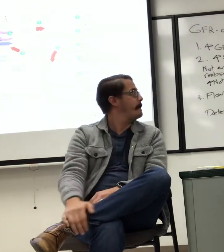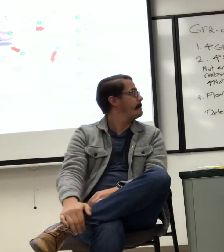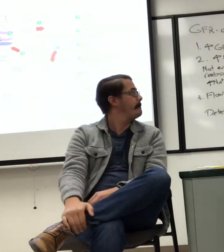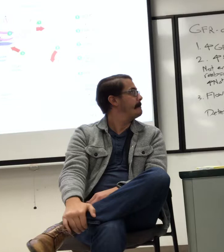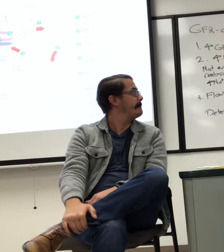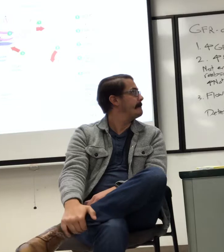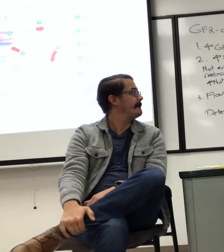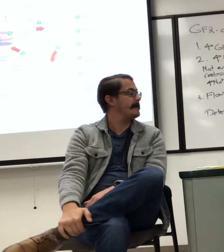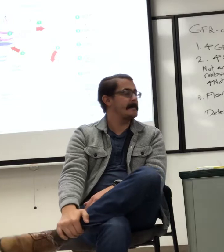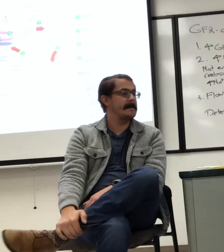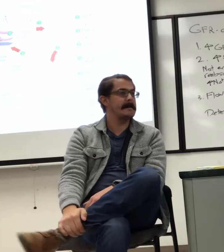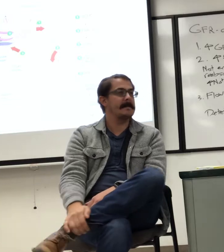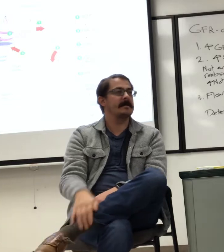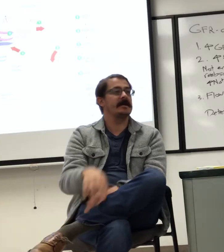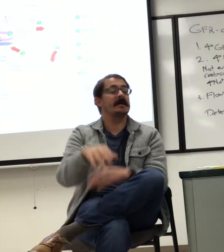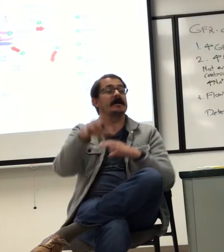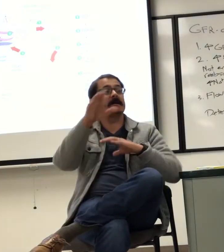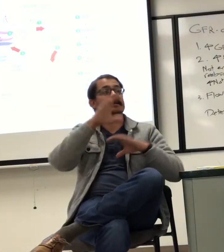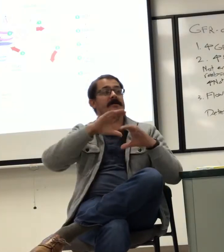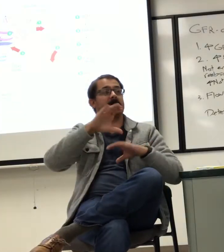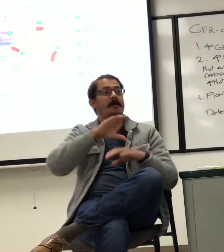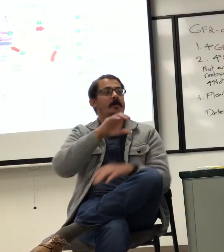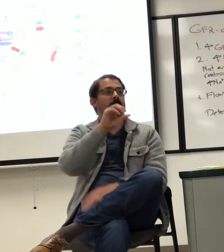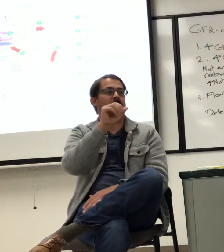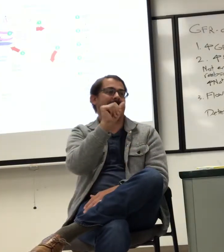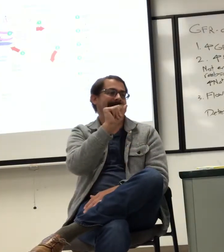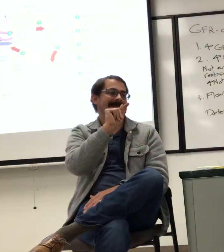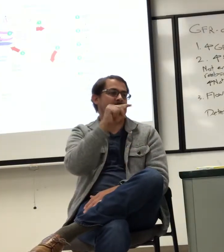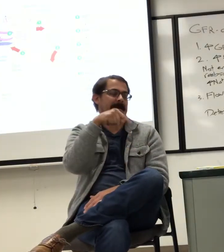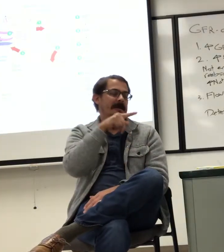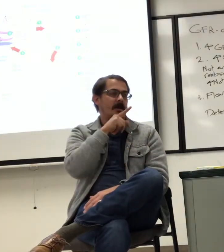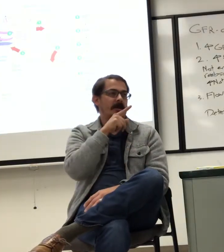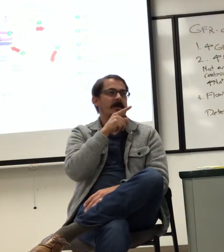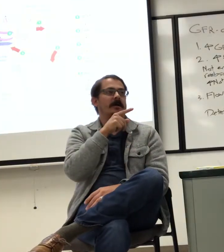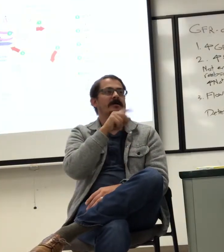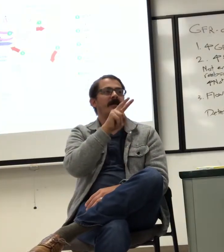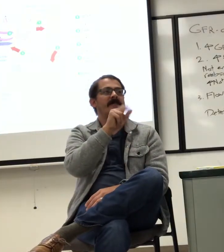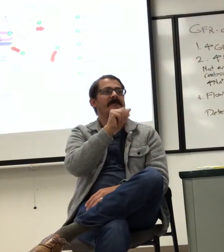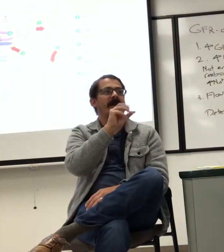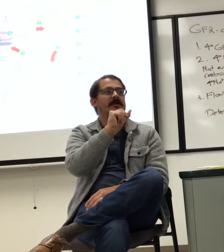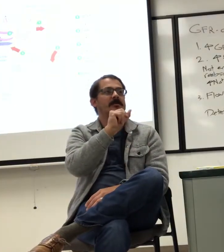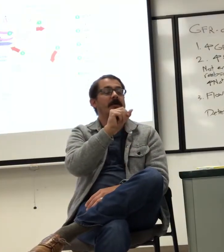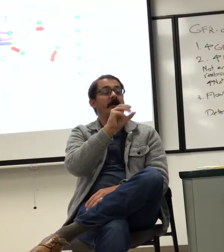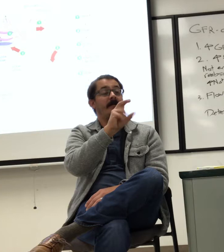There's a vasoconstrictive chemical. Well, it's ATP. So